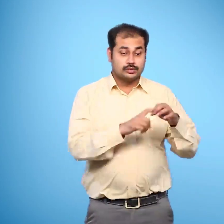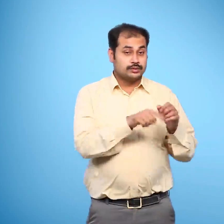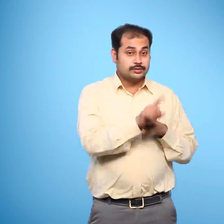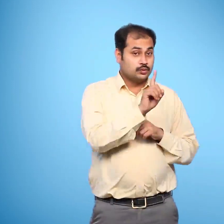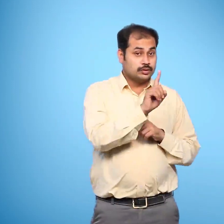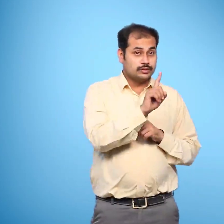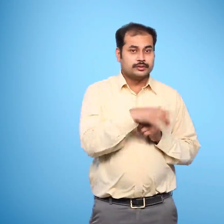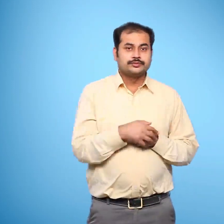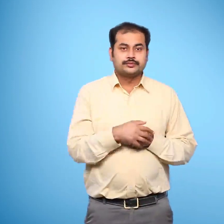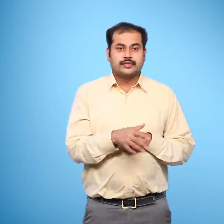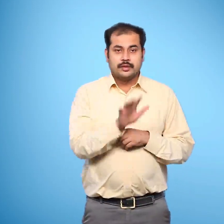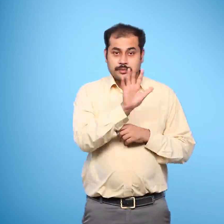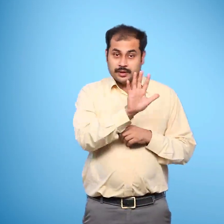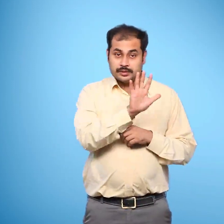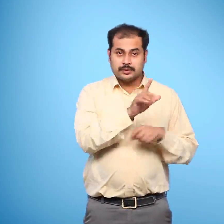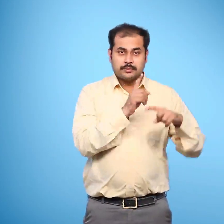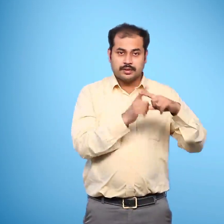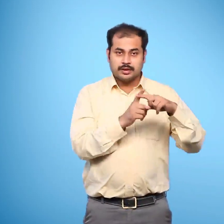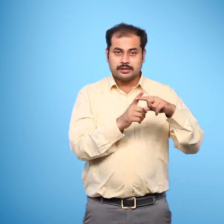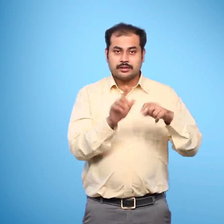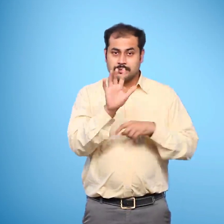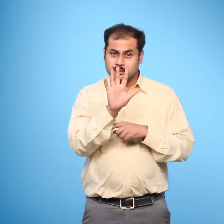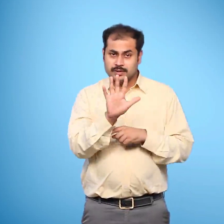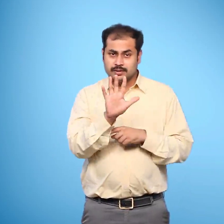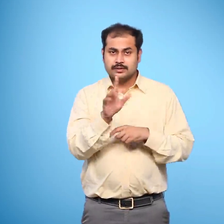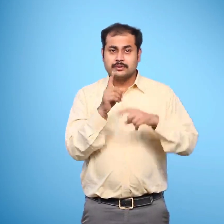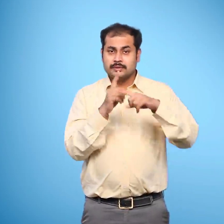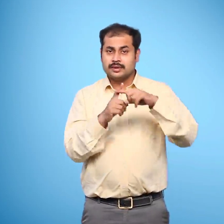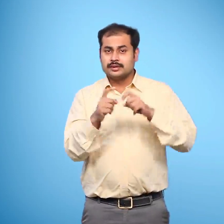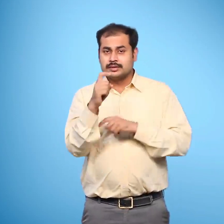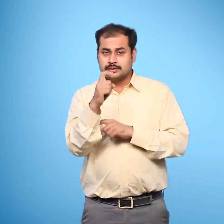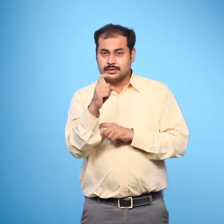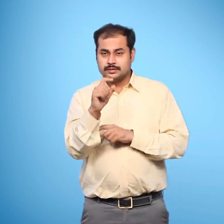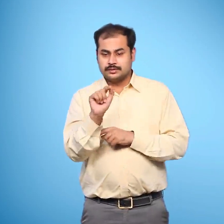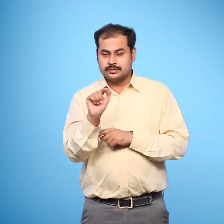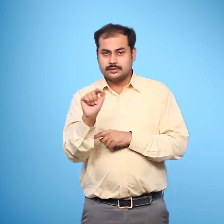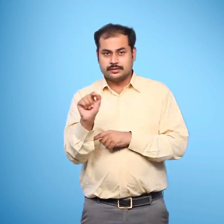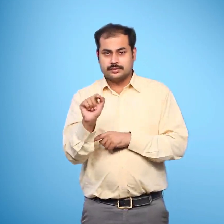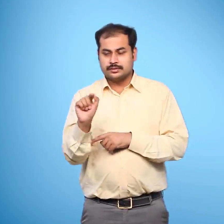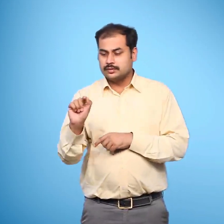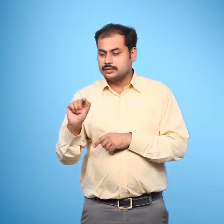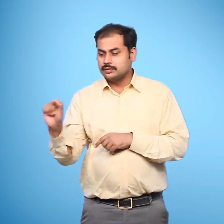Question 1. 5 plus 5 plus 7 is equal to dash.